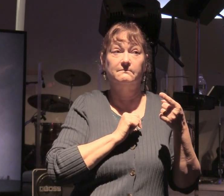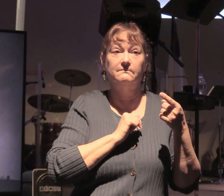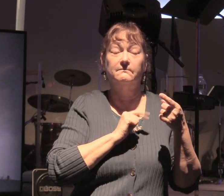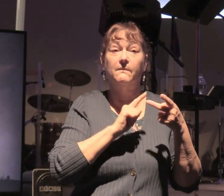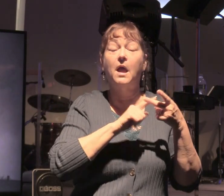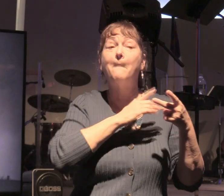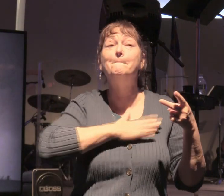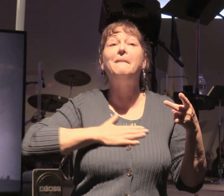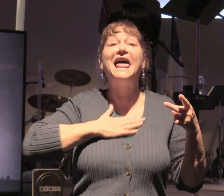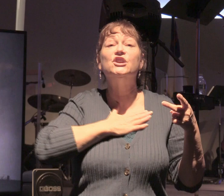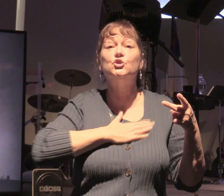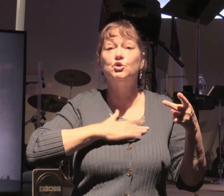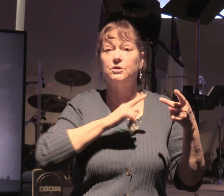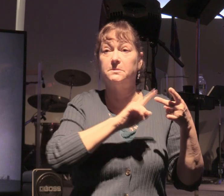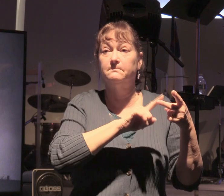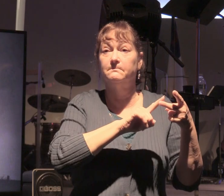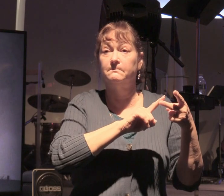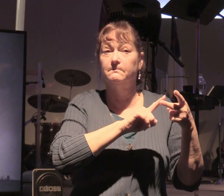pleasures,